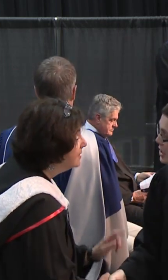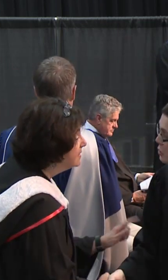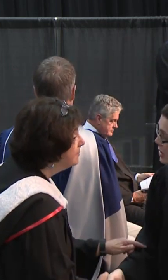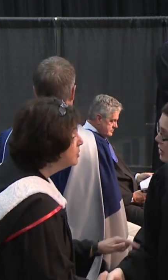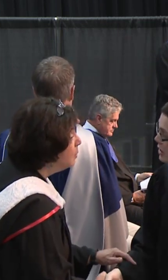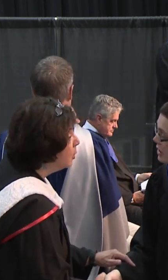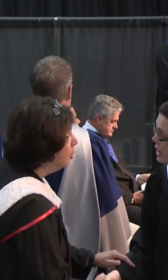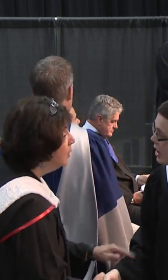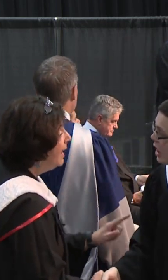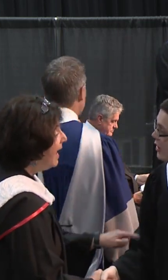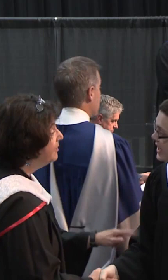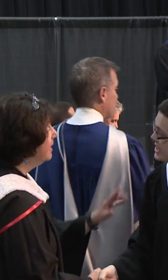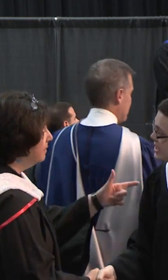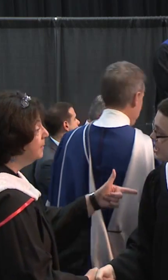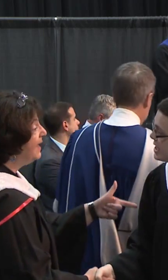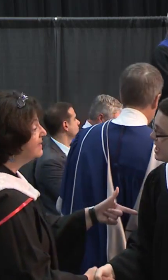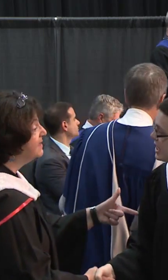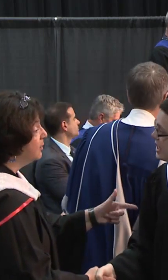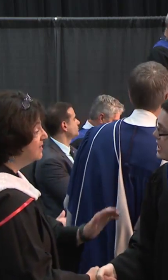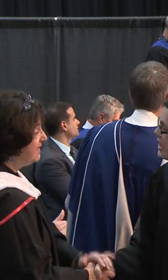Shane Taggart with honors.